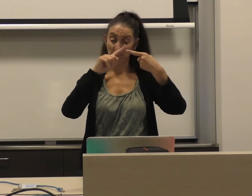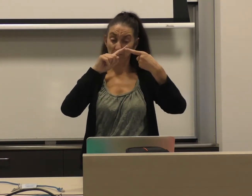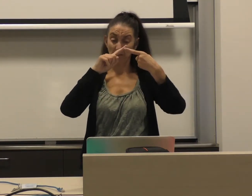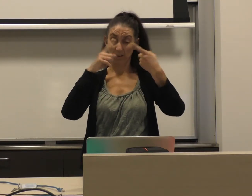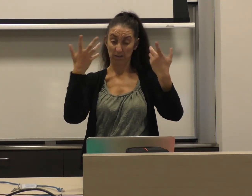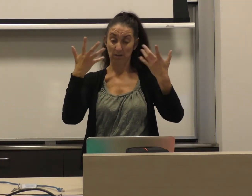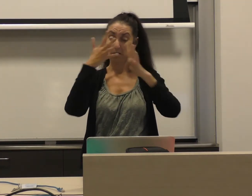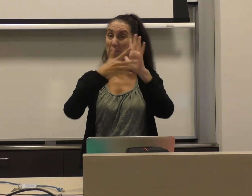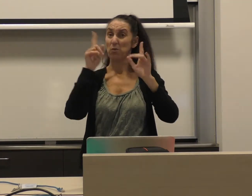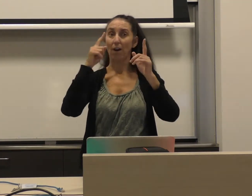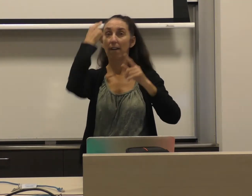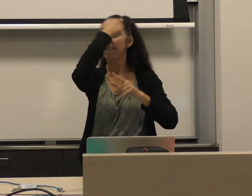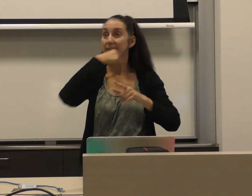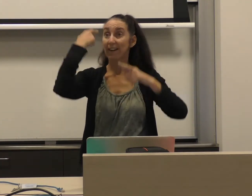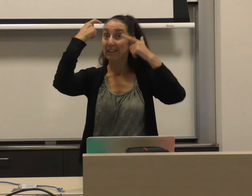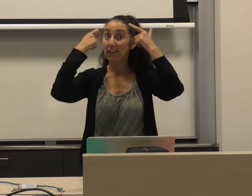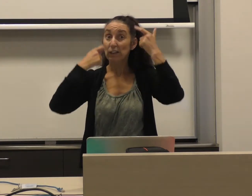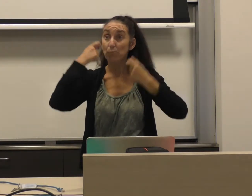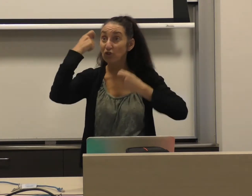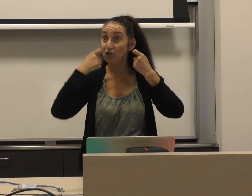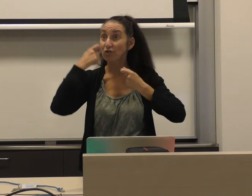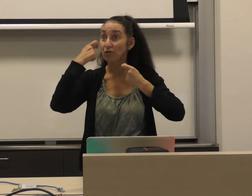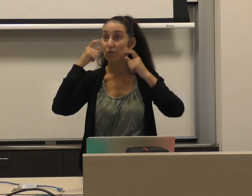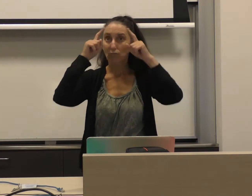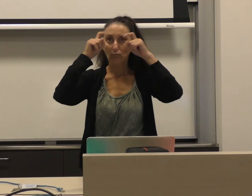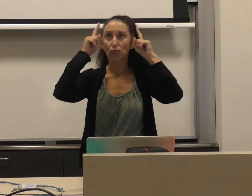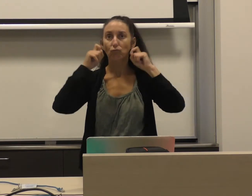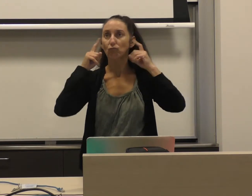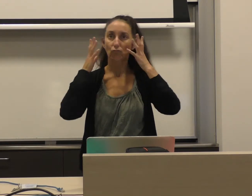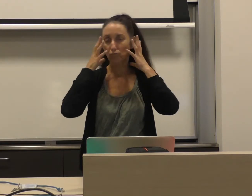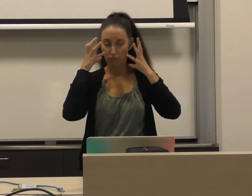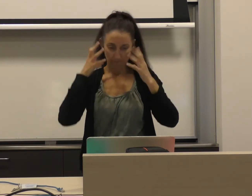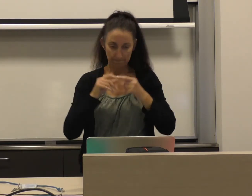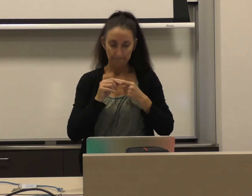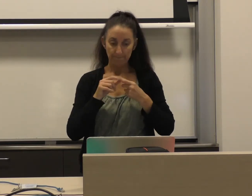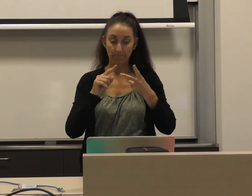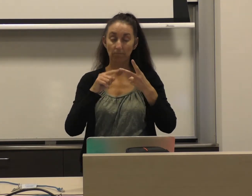So they can involve body parts such as your facial expression,